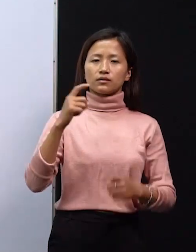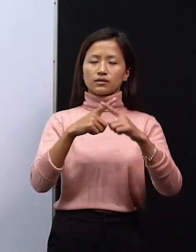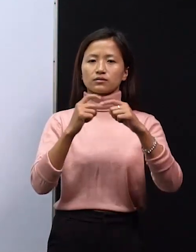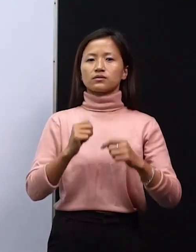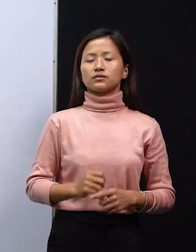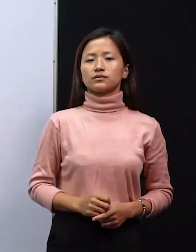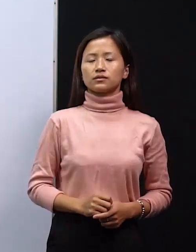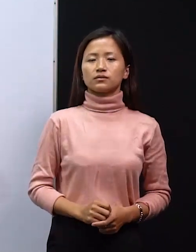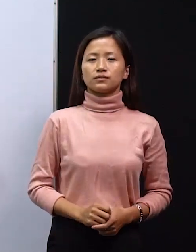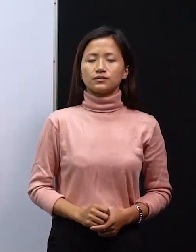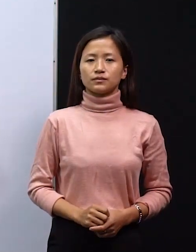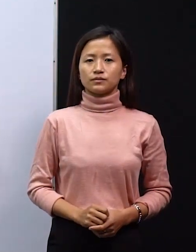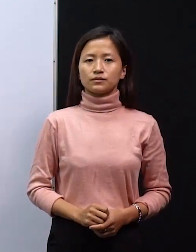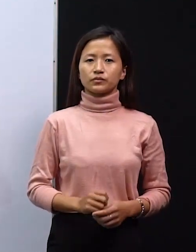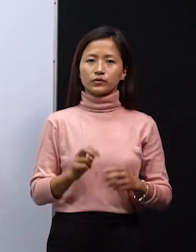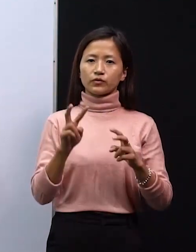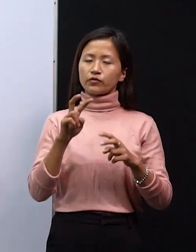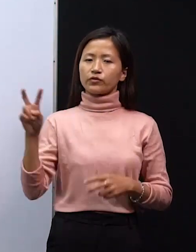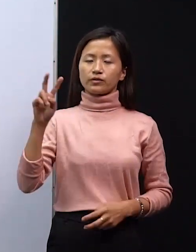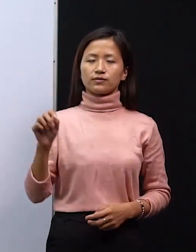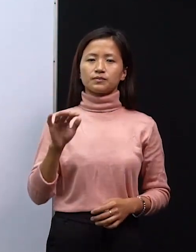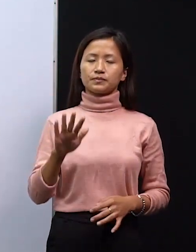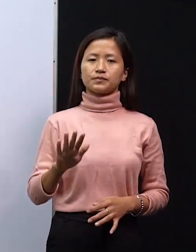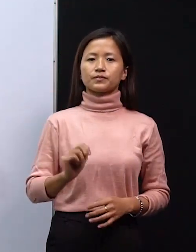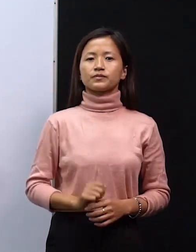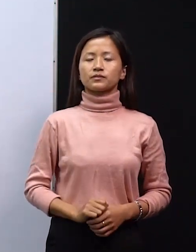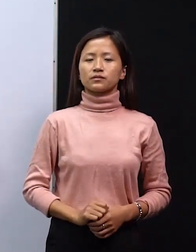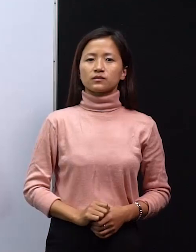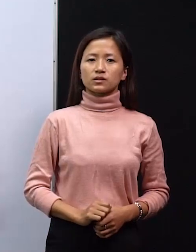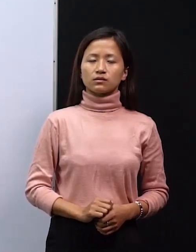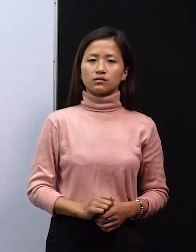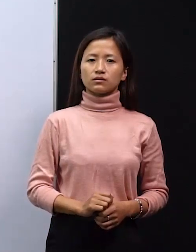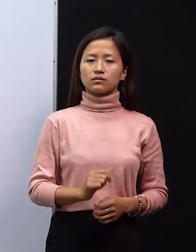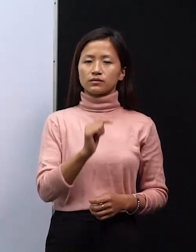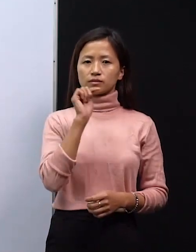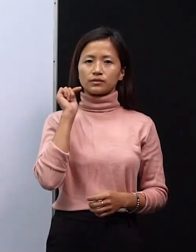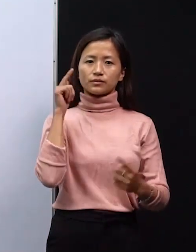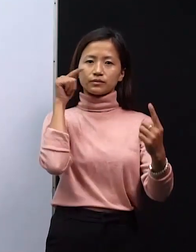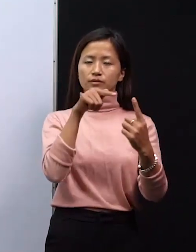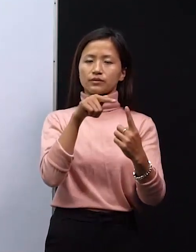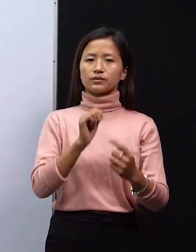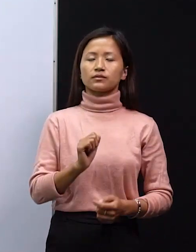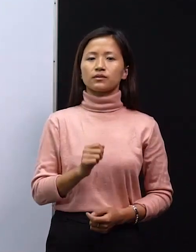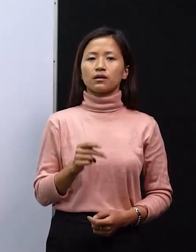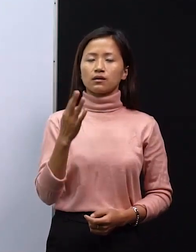Minus, there's no variable here, means no x here, direct number. 5 into 3